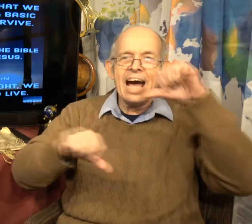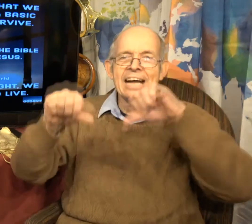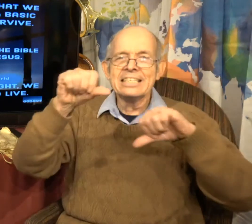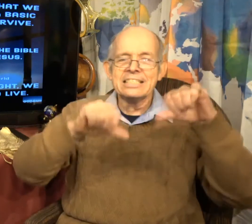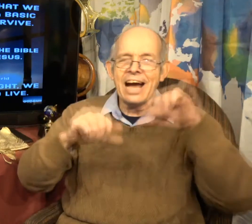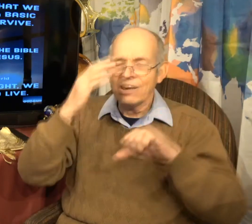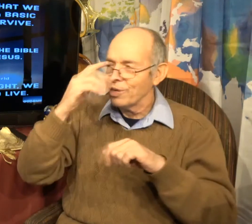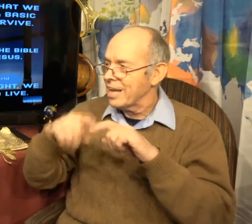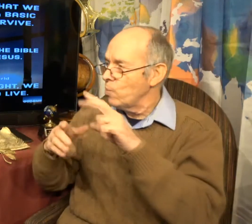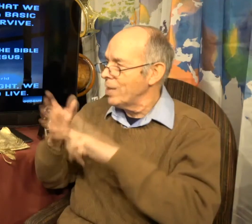Sizes, I don't care me.